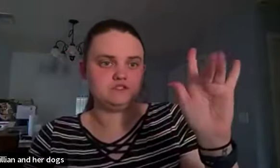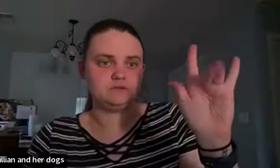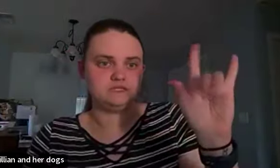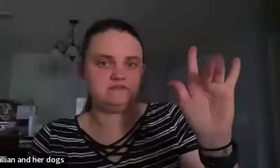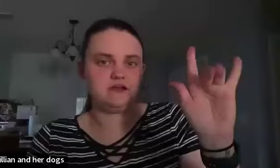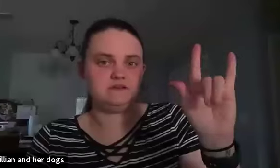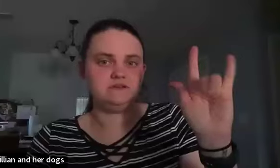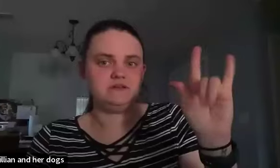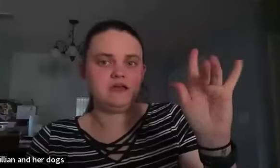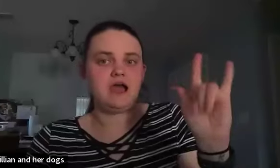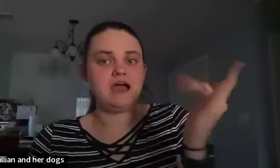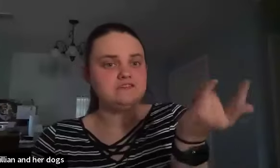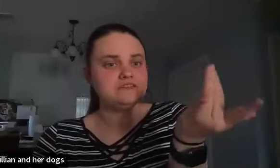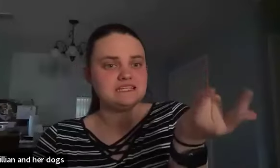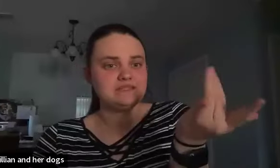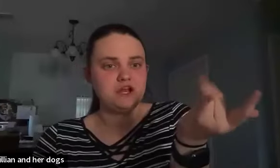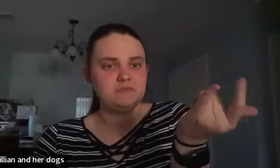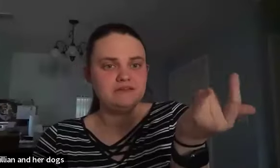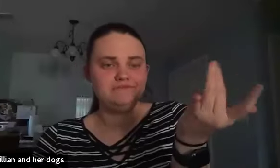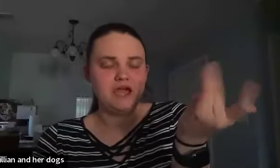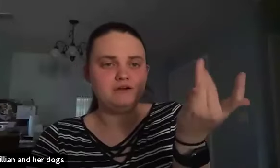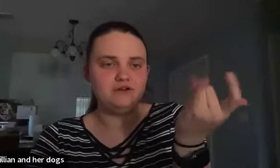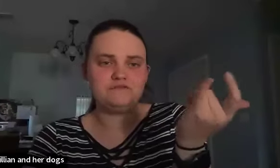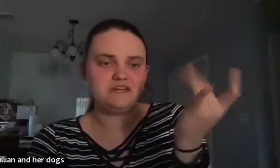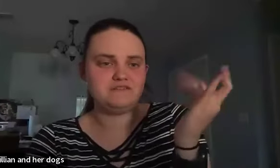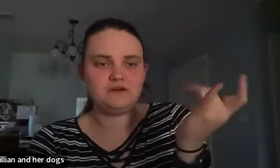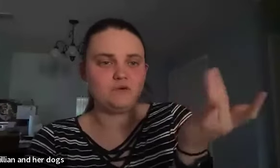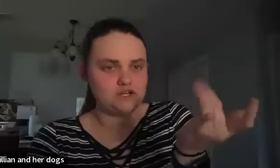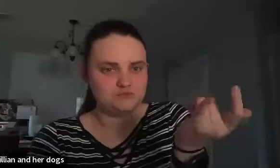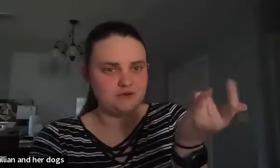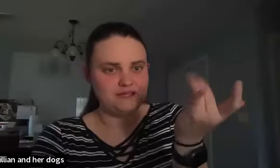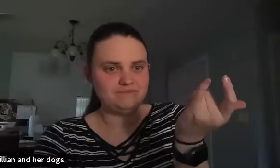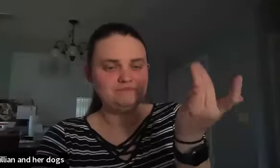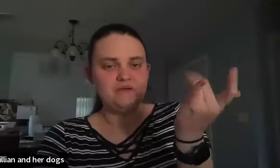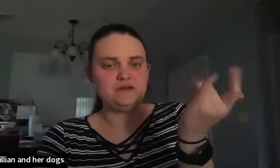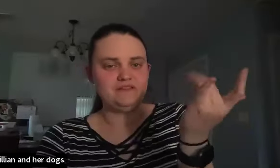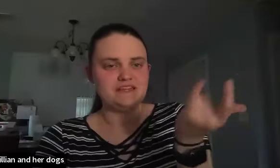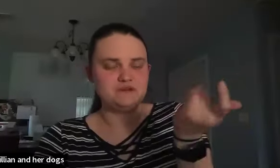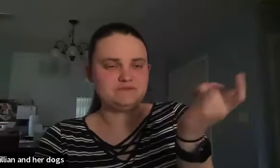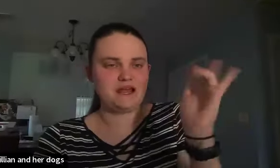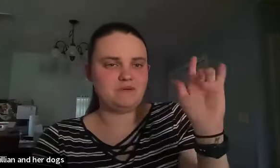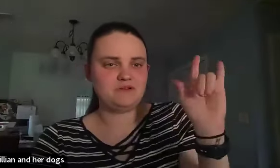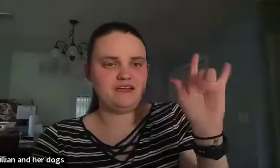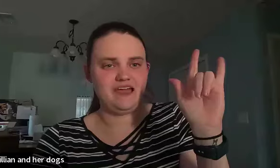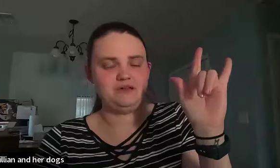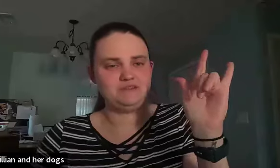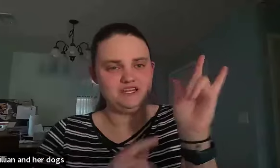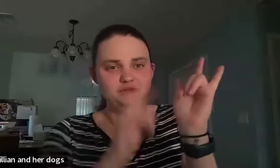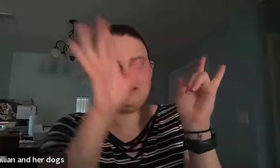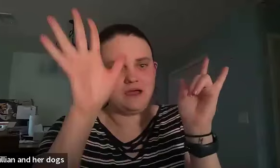bounce. 25. I think of this like Spider-Man. I don't know if any of y'all ever watched Spider-Man, but like that's always what I remember, like how he would like shoot his